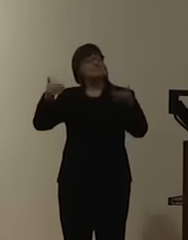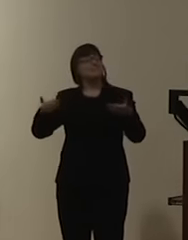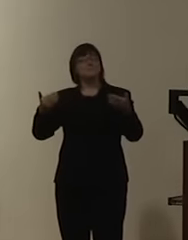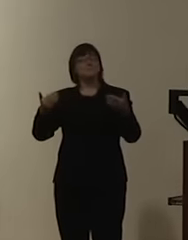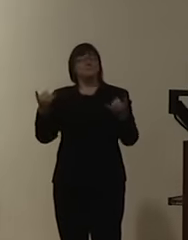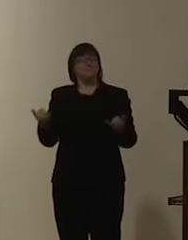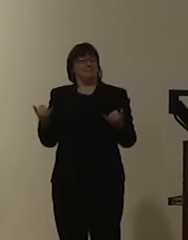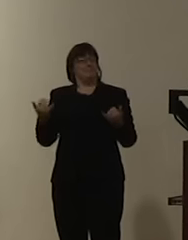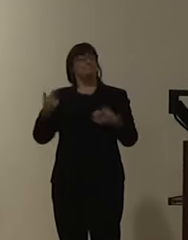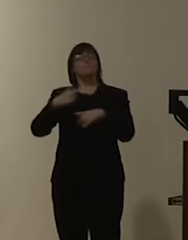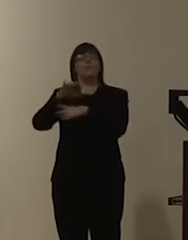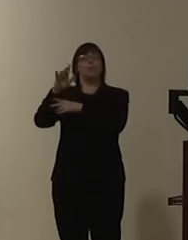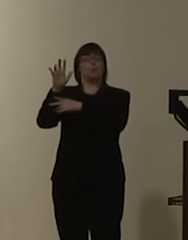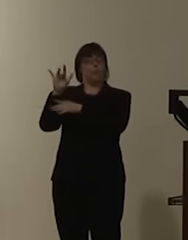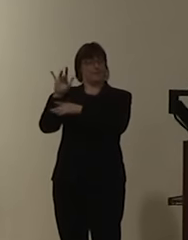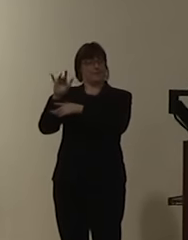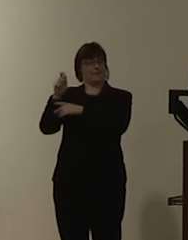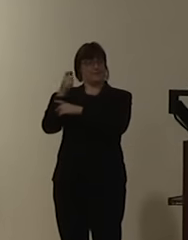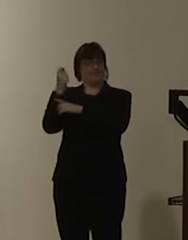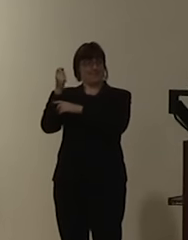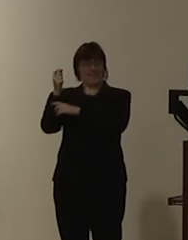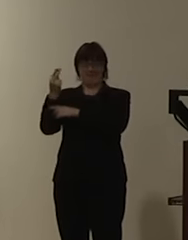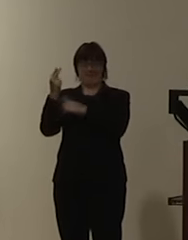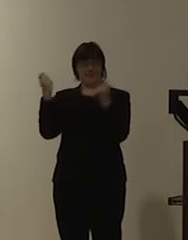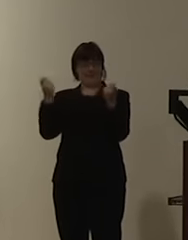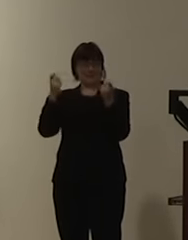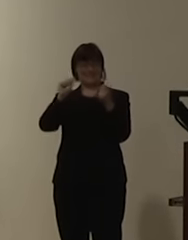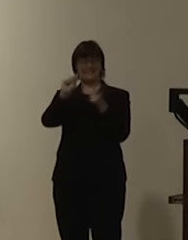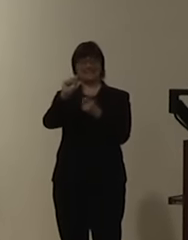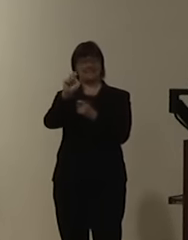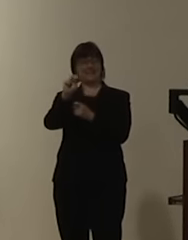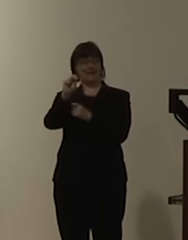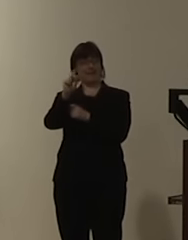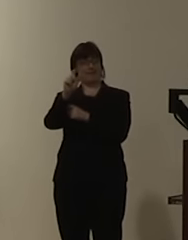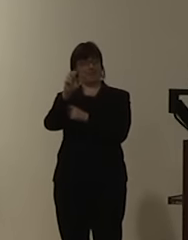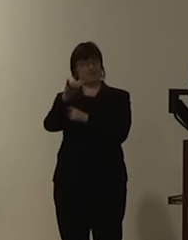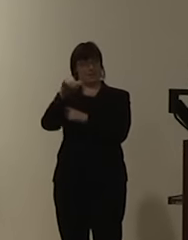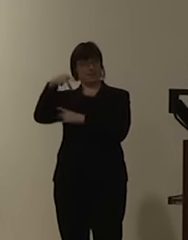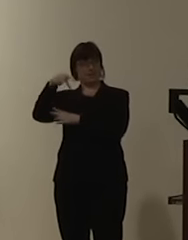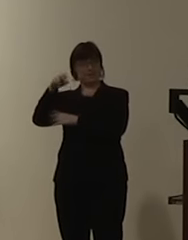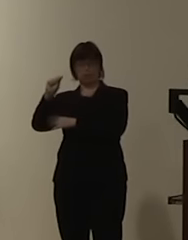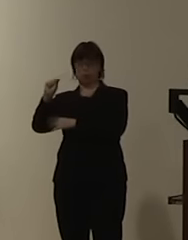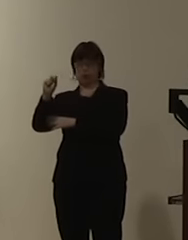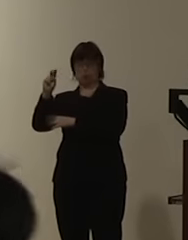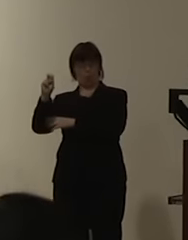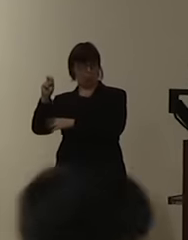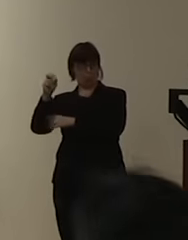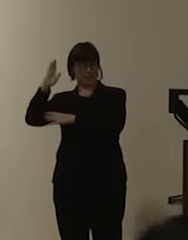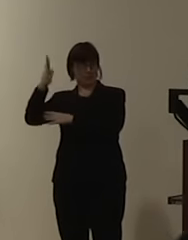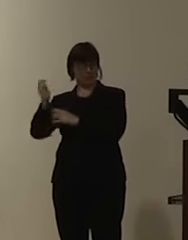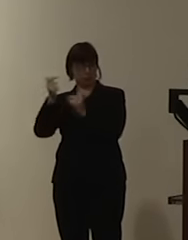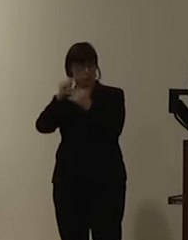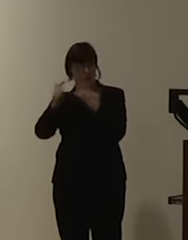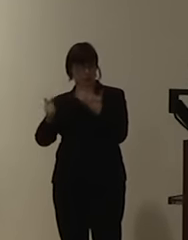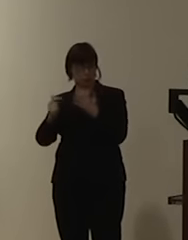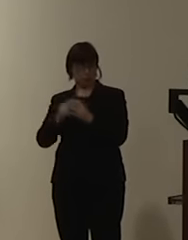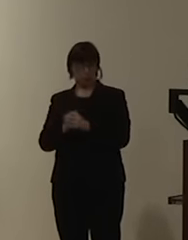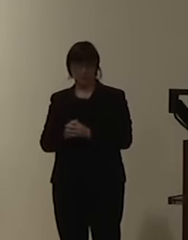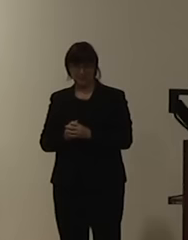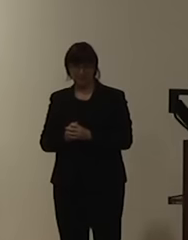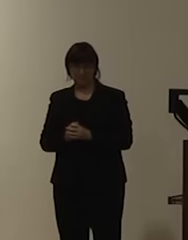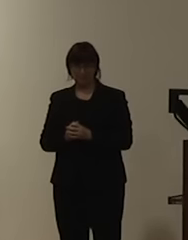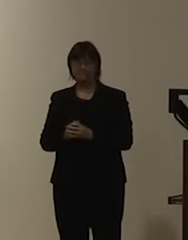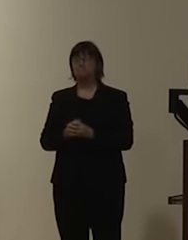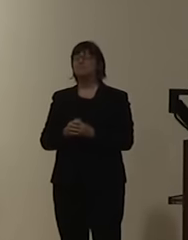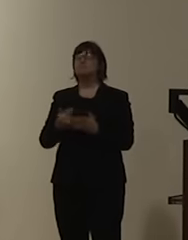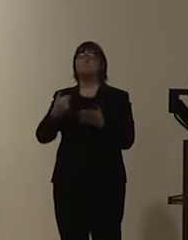25th anniversary Stanley P. Stone Distinguished Lecture Series. I'm Natalie McKnight. I'm the Dean of the College of General Studies,